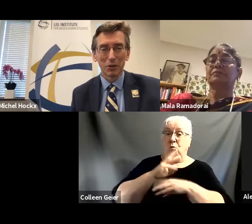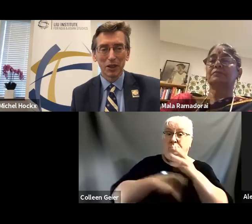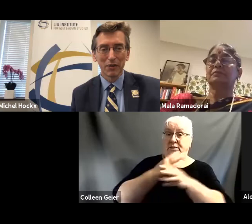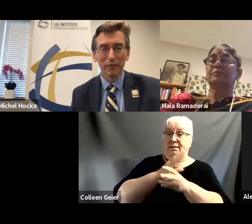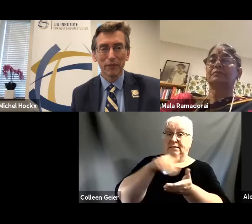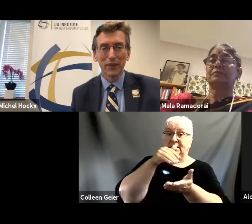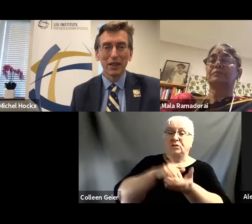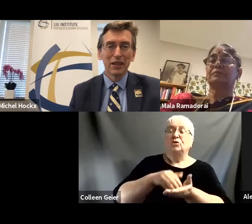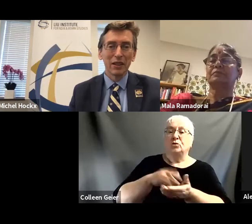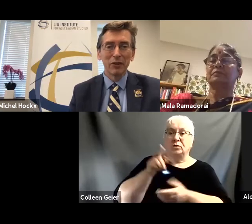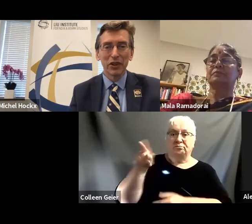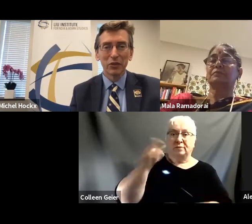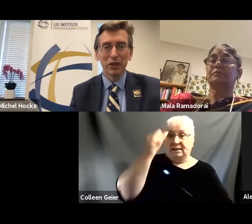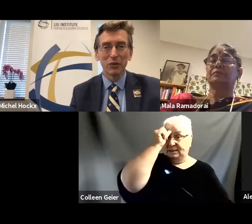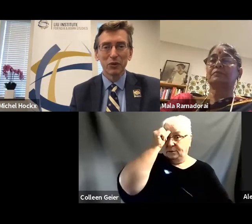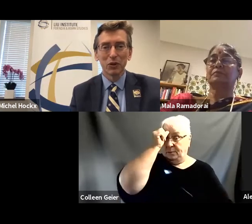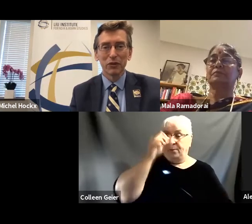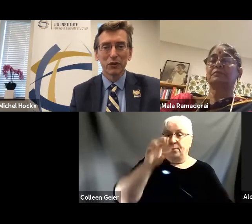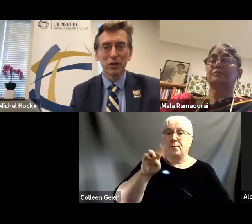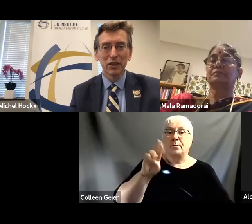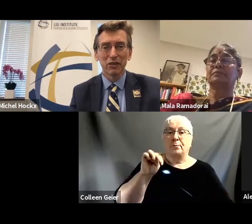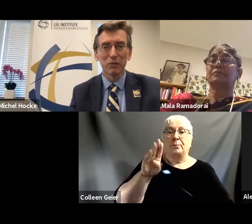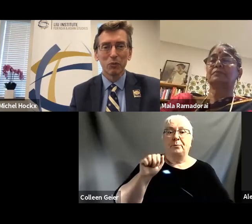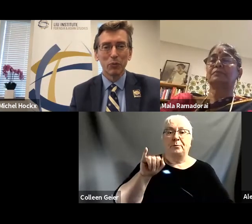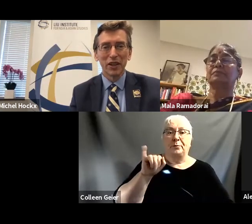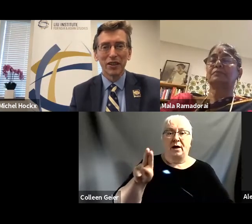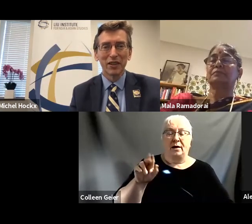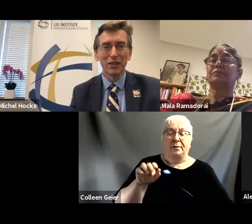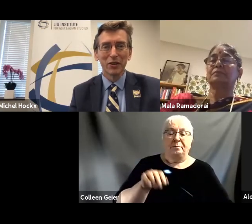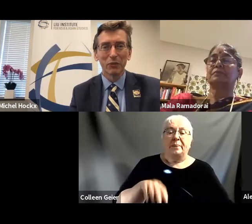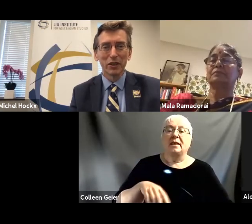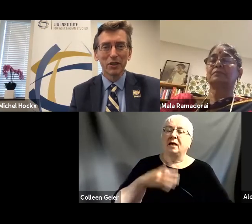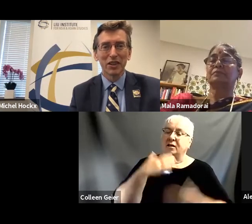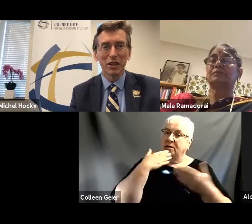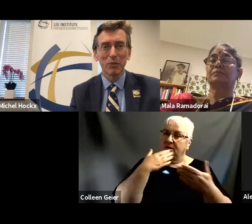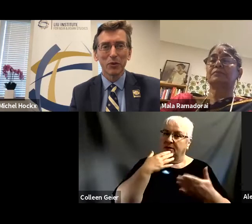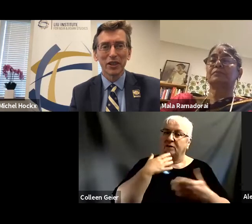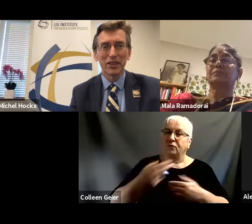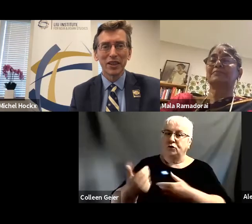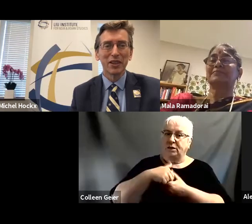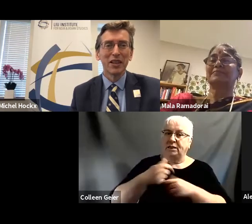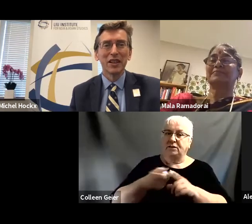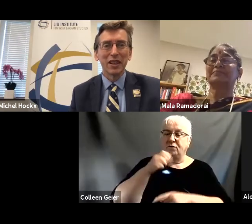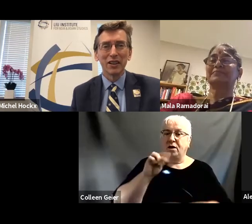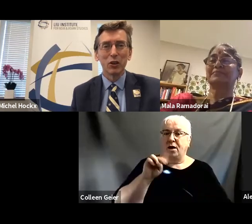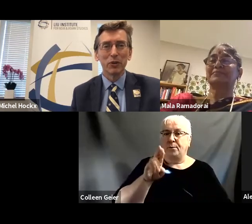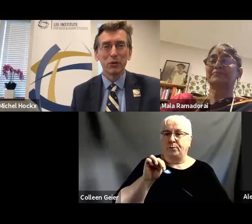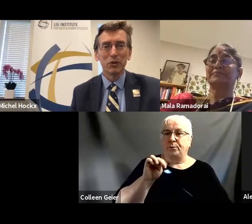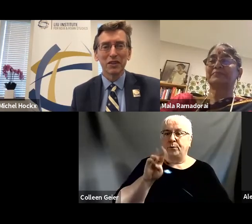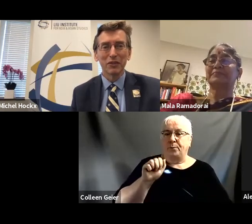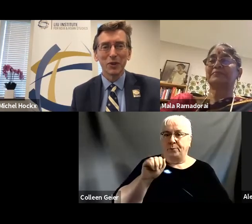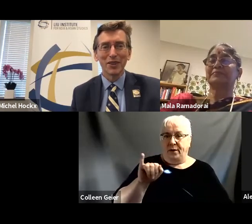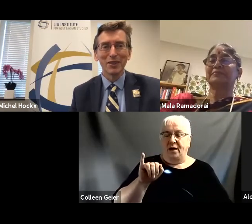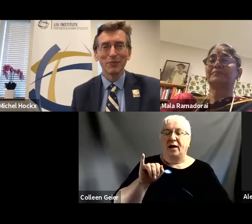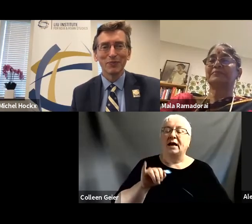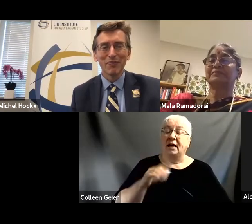Dheeraj Mira. And we're very grateful to all of you joining us from Mumbai. I know the weather is terrible right now, and I hope you're all